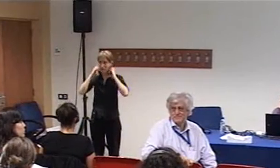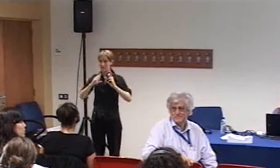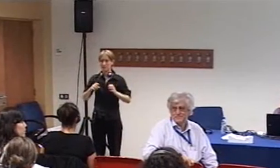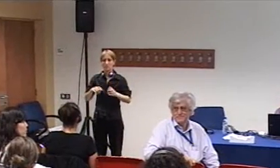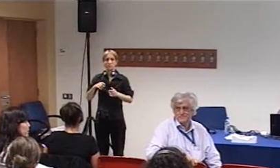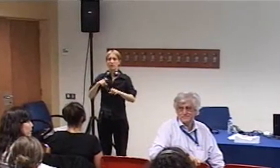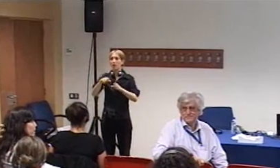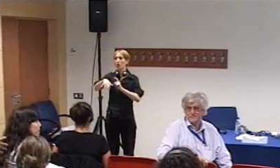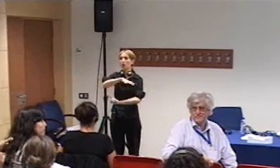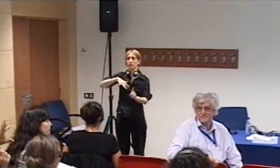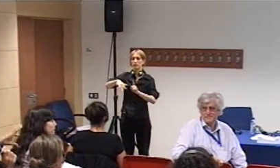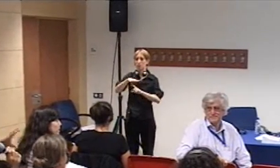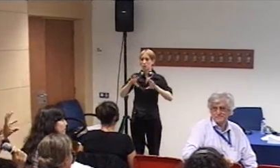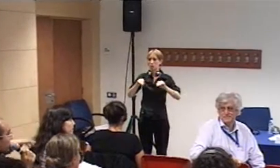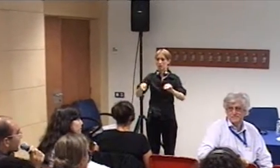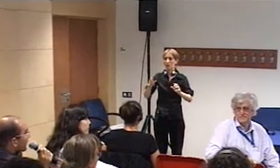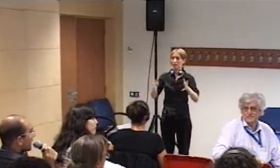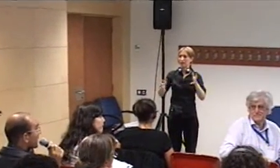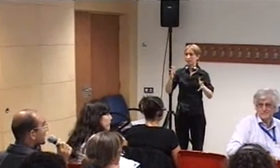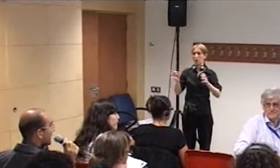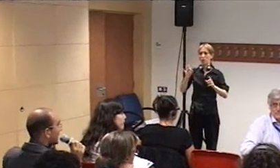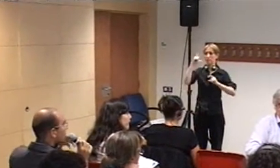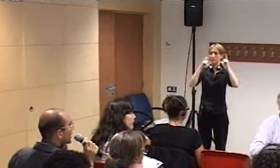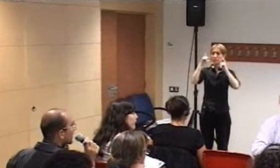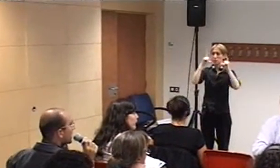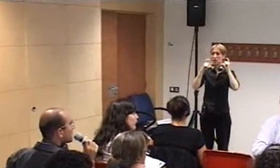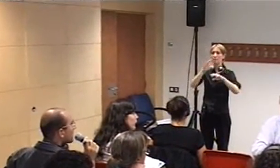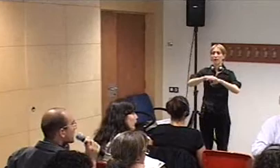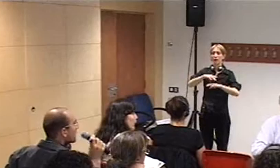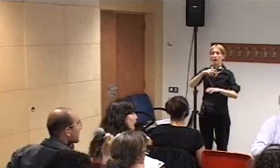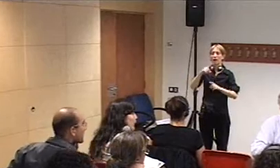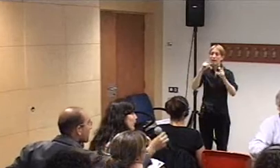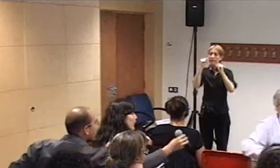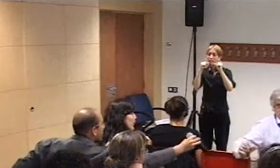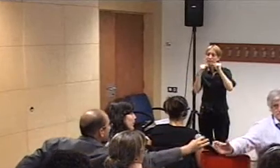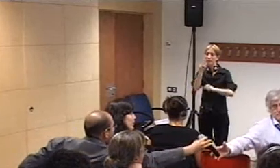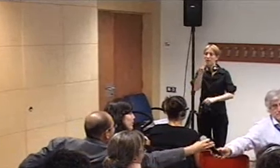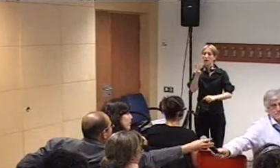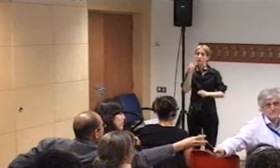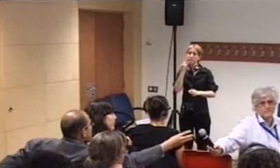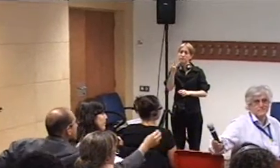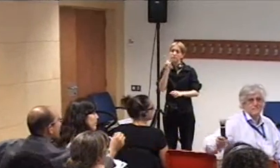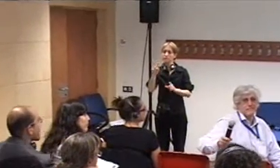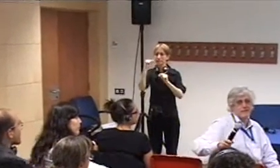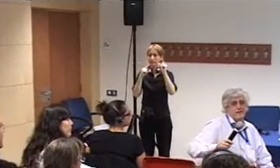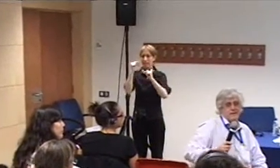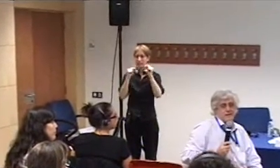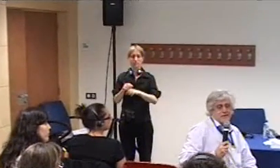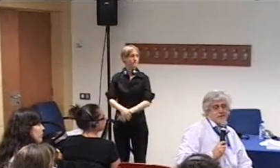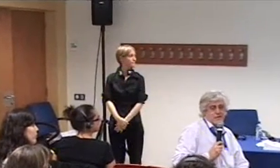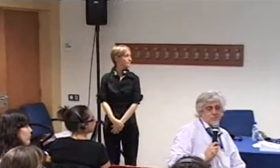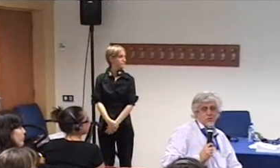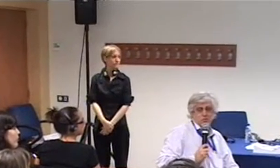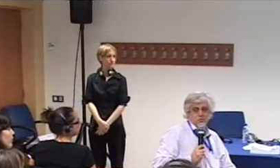So in which context is this being used for avatars or lip